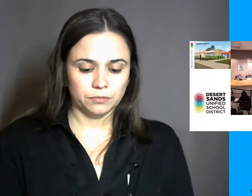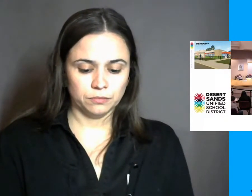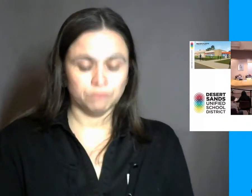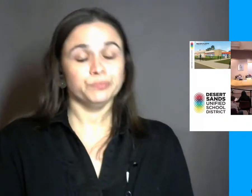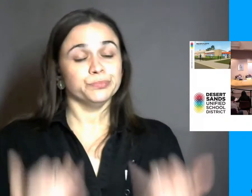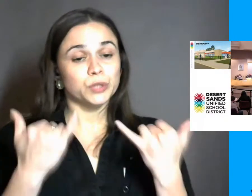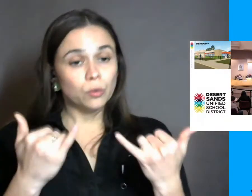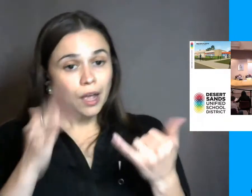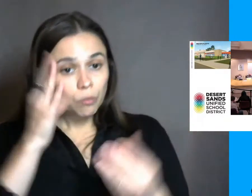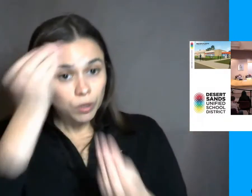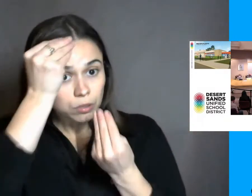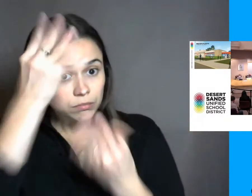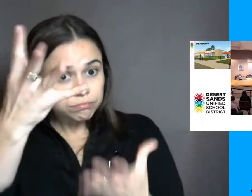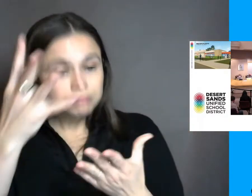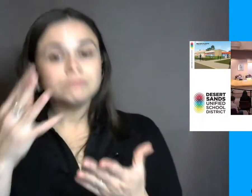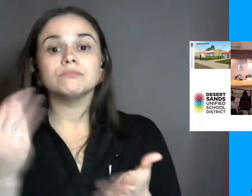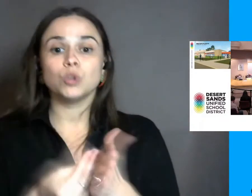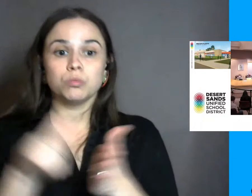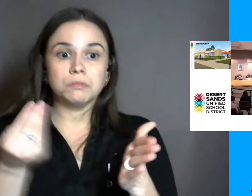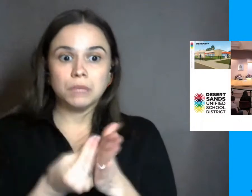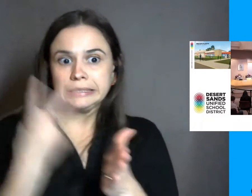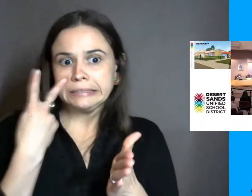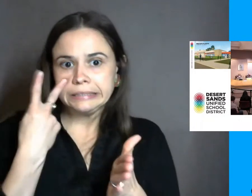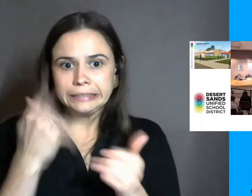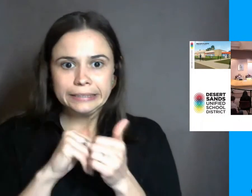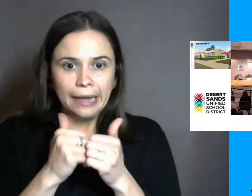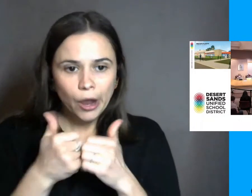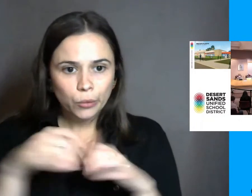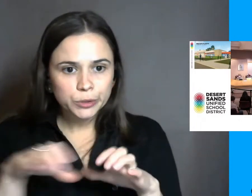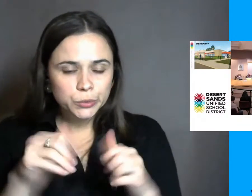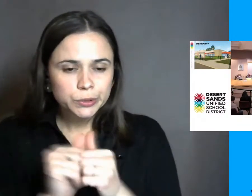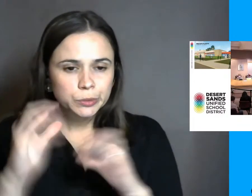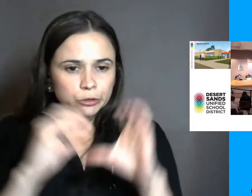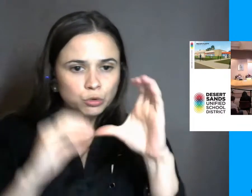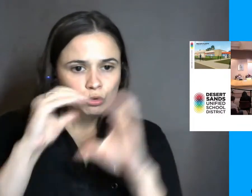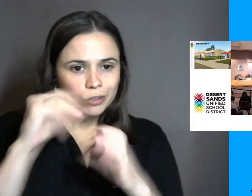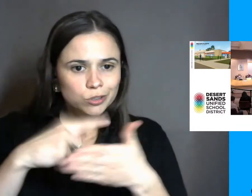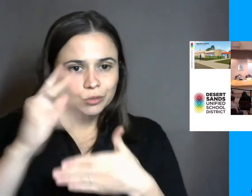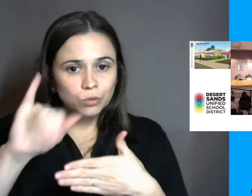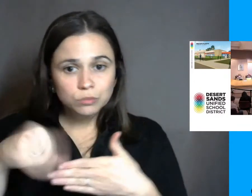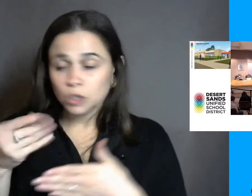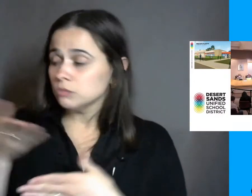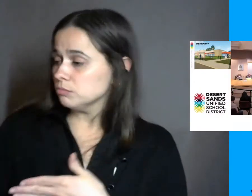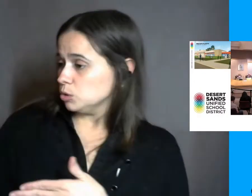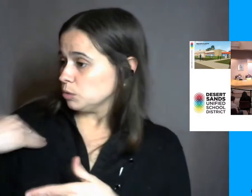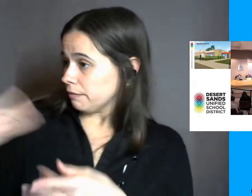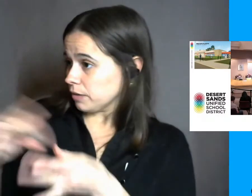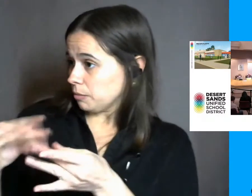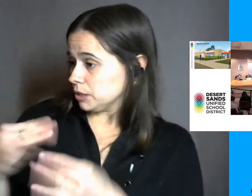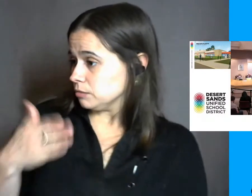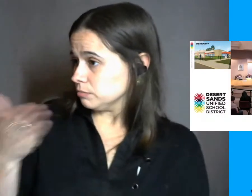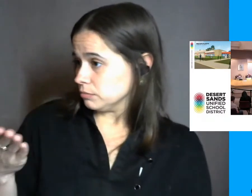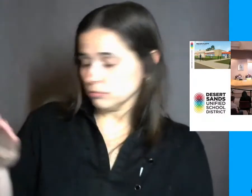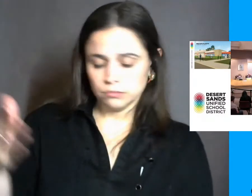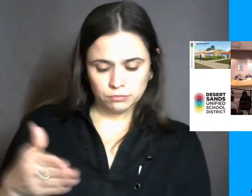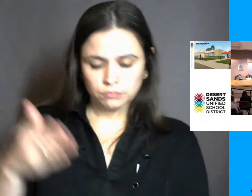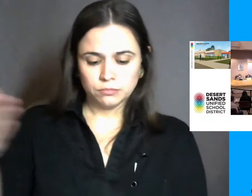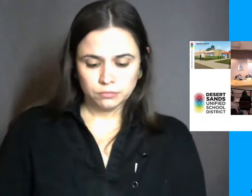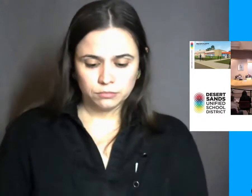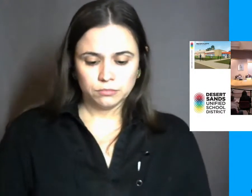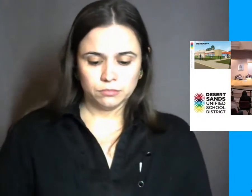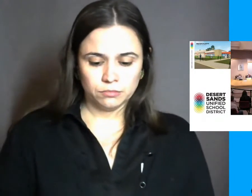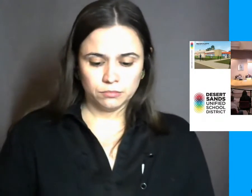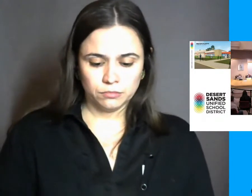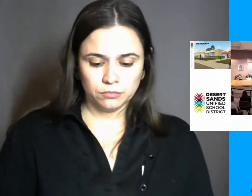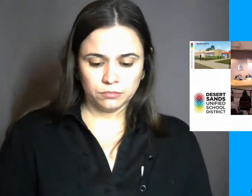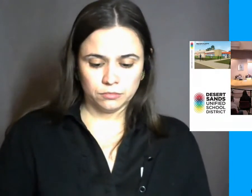bond monies and those capital projects. Mr. Kino, do you have any comments? Okay, Mr. Cisneros. Thank you very